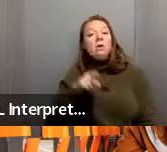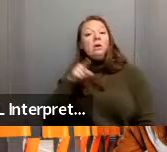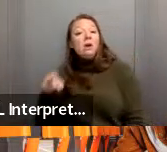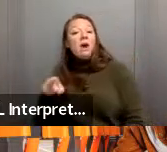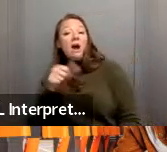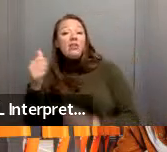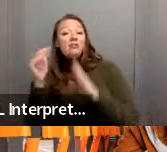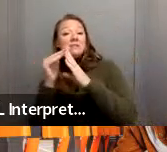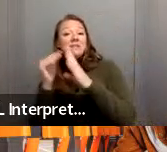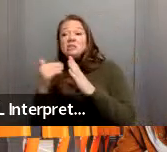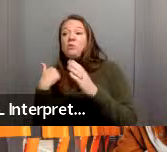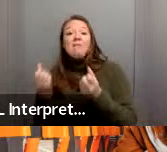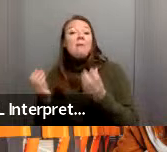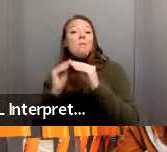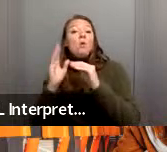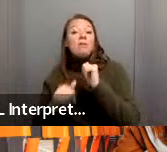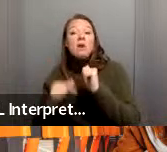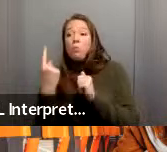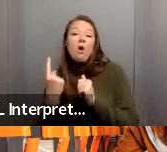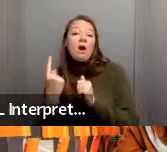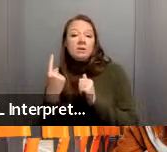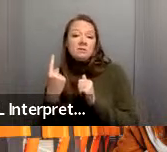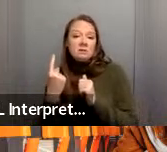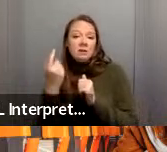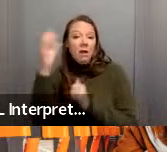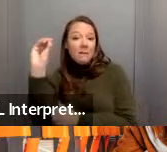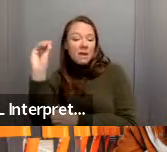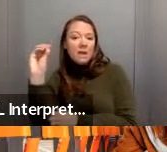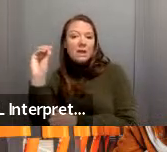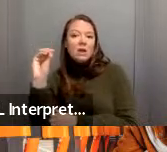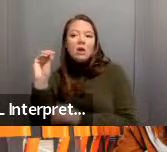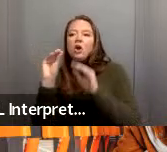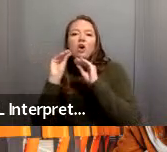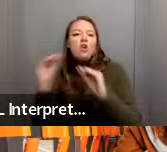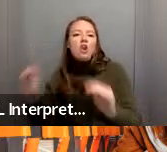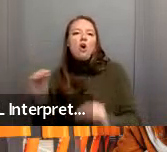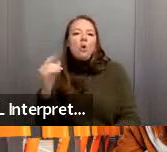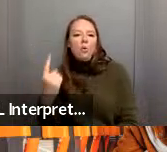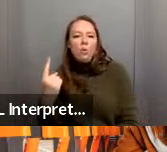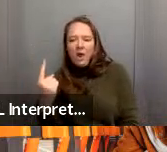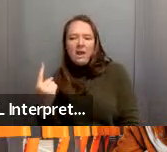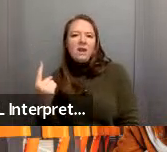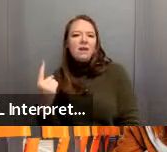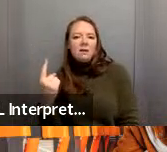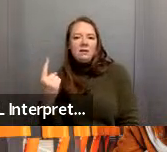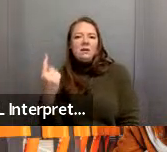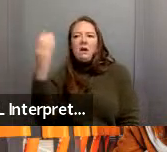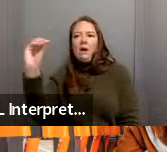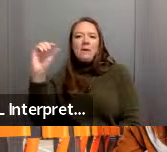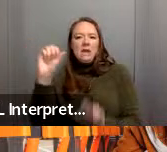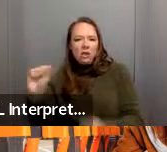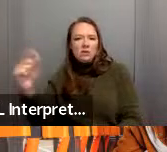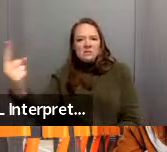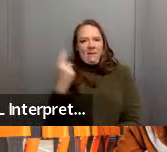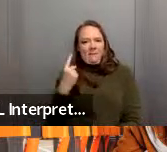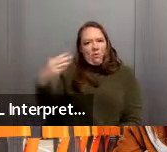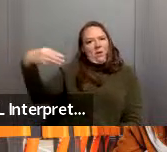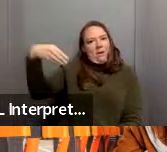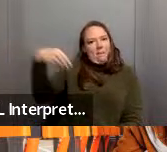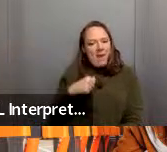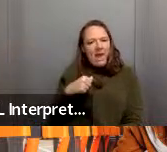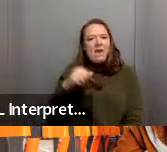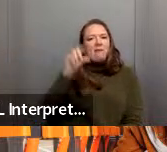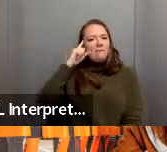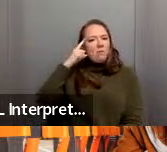providers are there, no one provider would be able to step forward and pay for that infrastructure. And so I think that's one of the unique things about